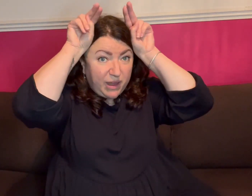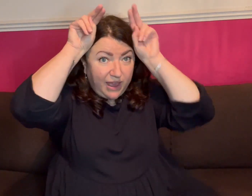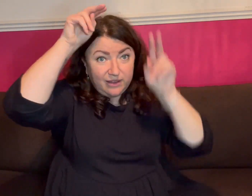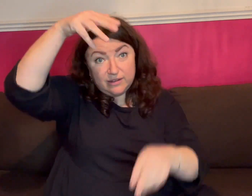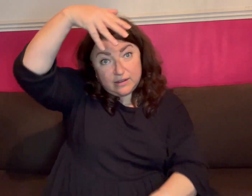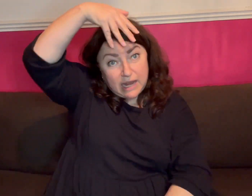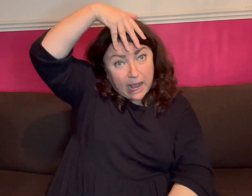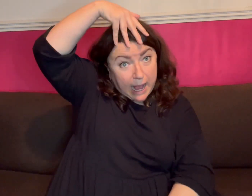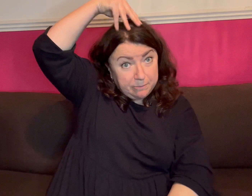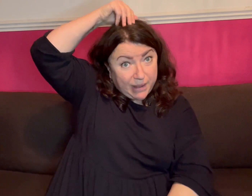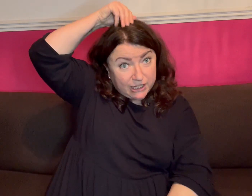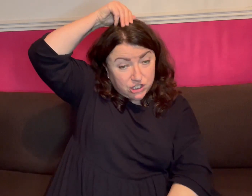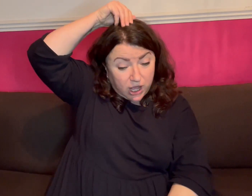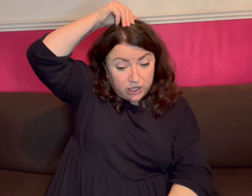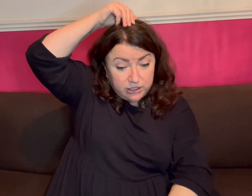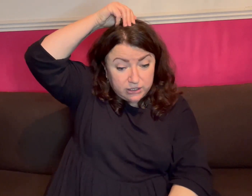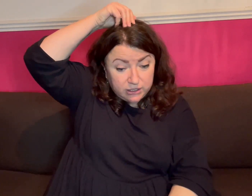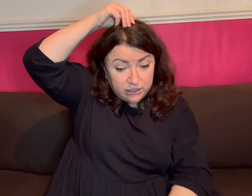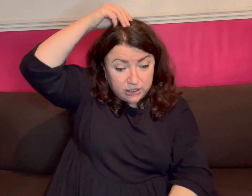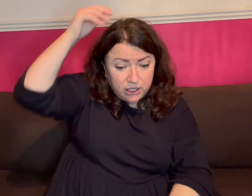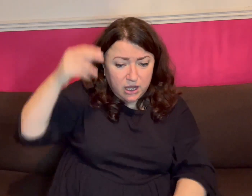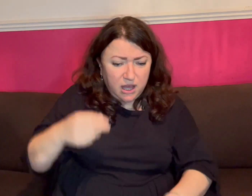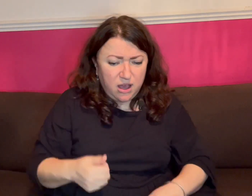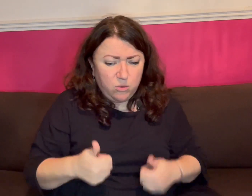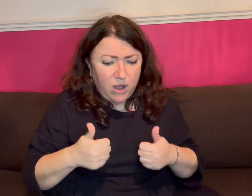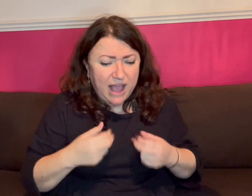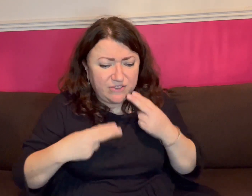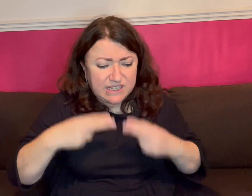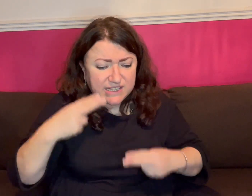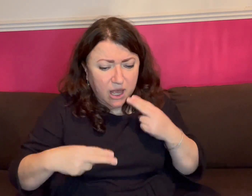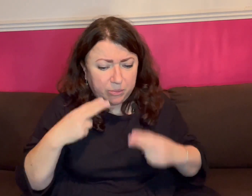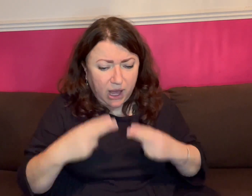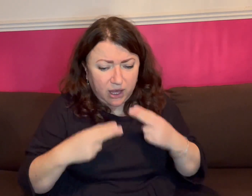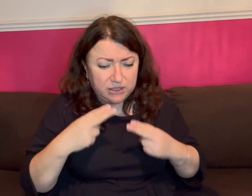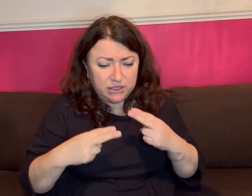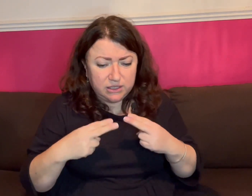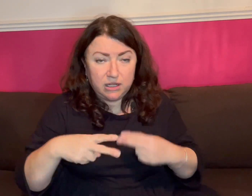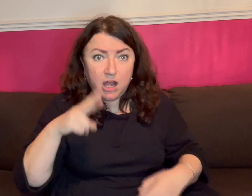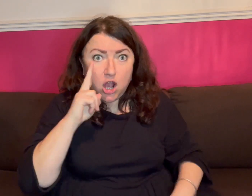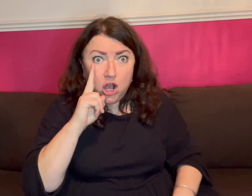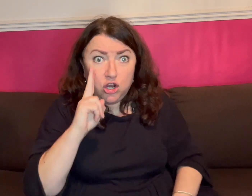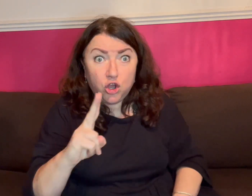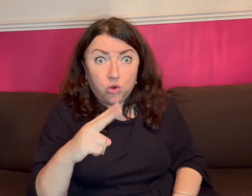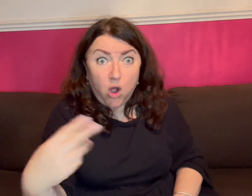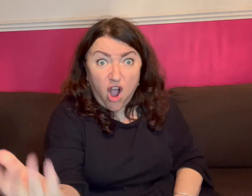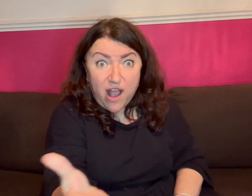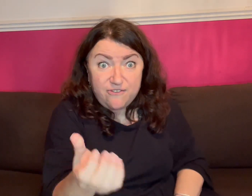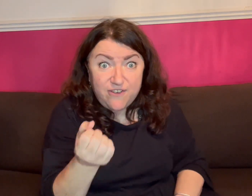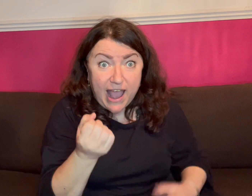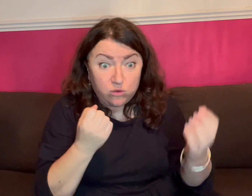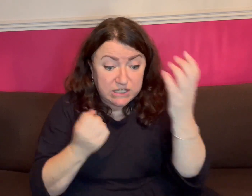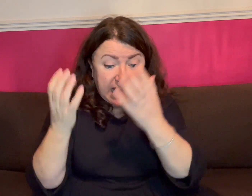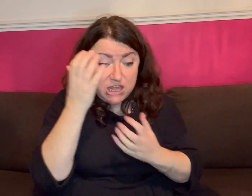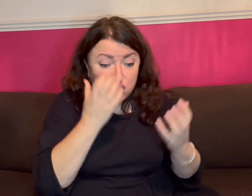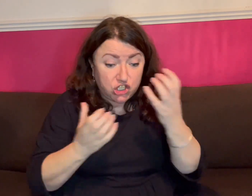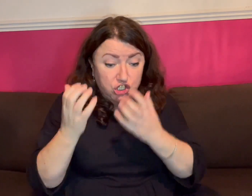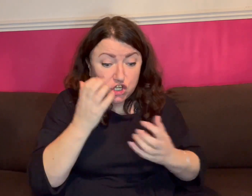Rabbit and Badger were having supper. "Look what I found in the